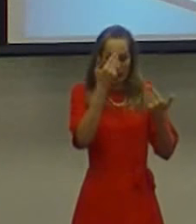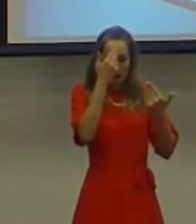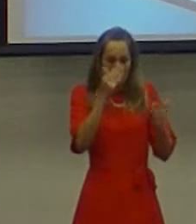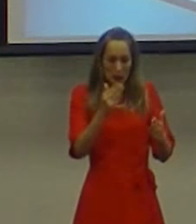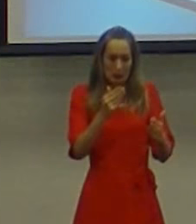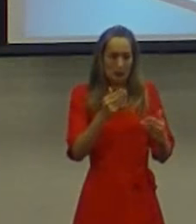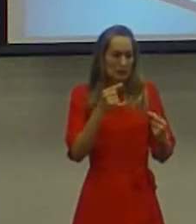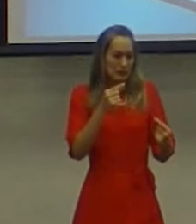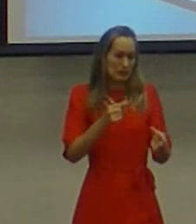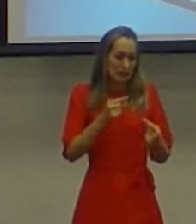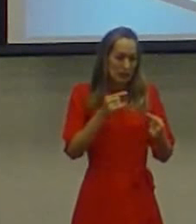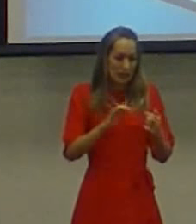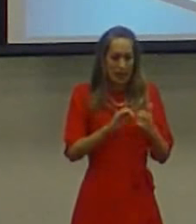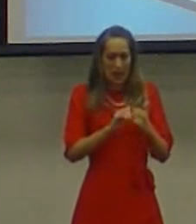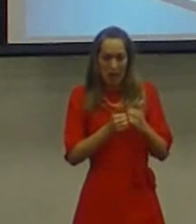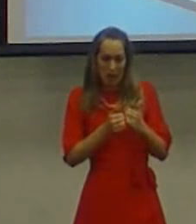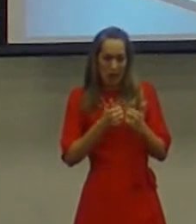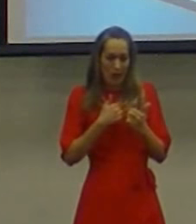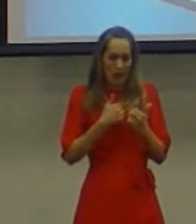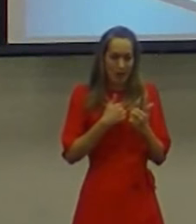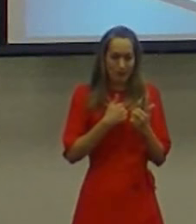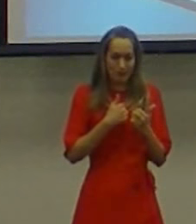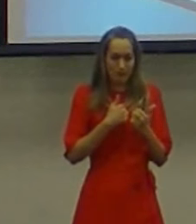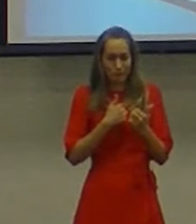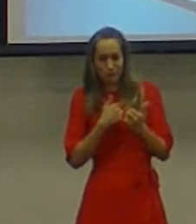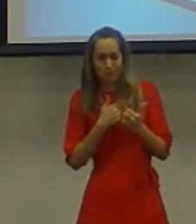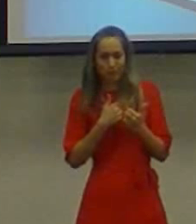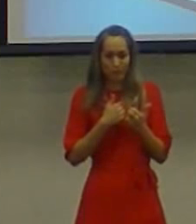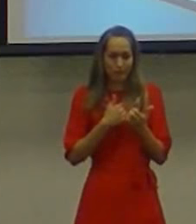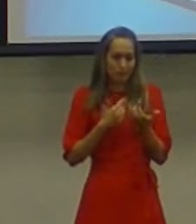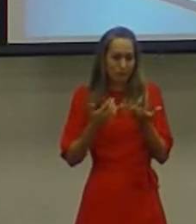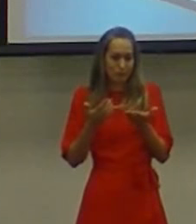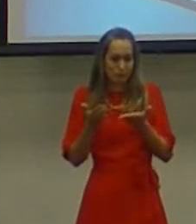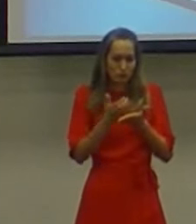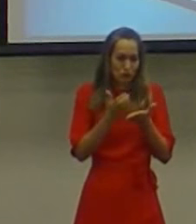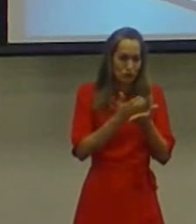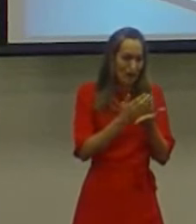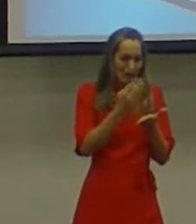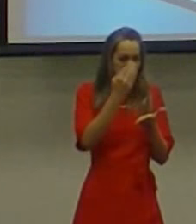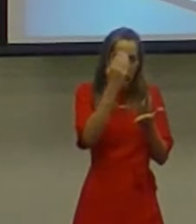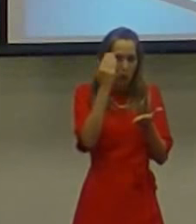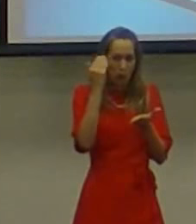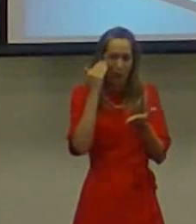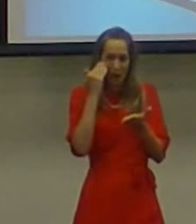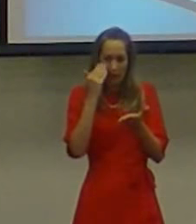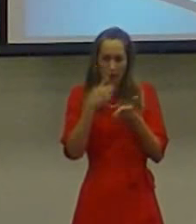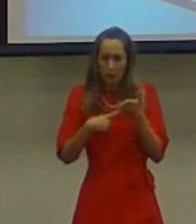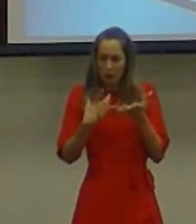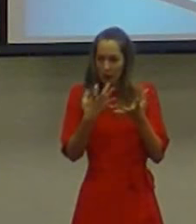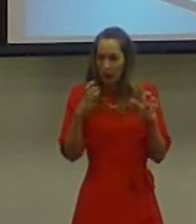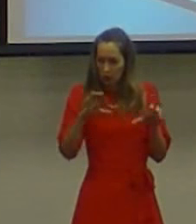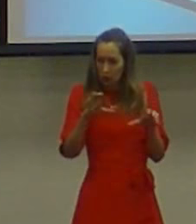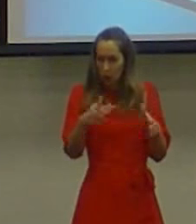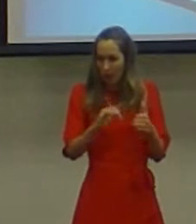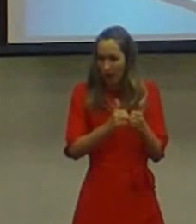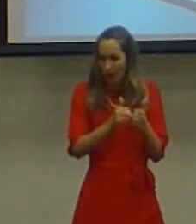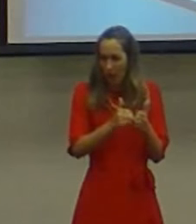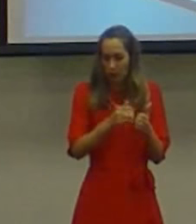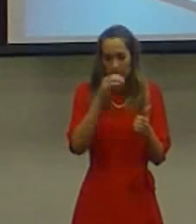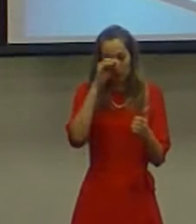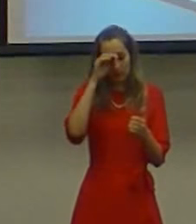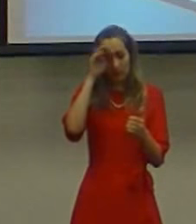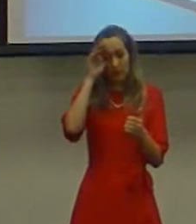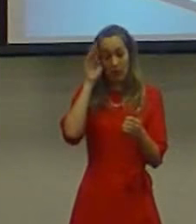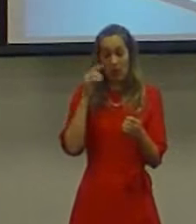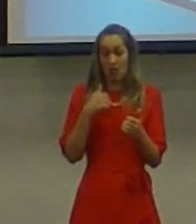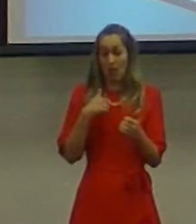really struggling with this. How do I raise awareness of what we're about to do? And it got to the point where I kind of